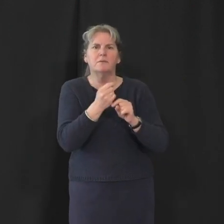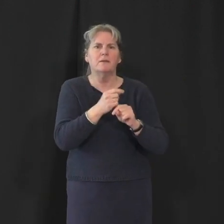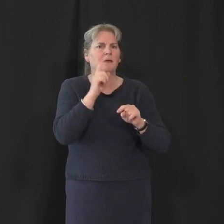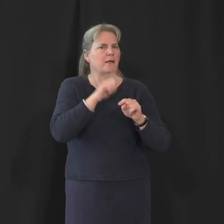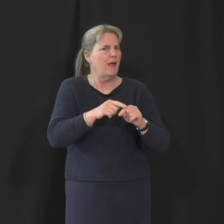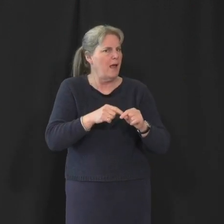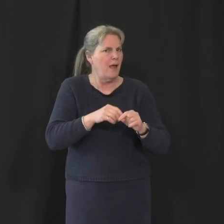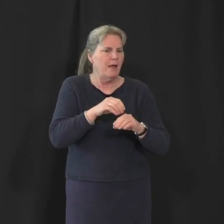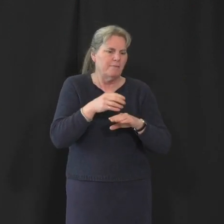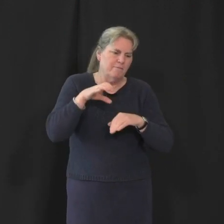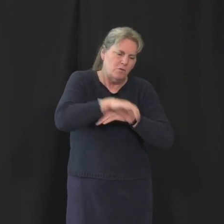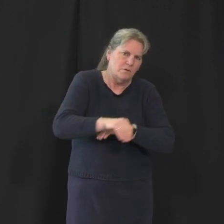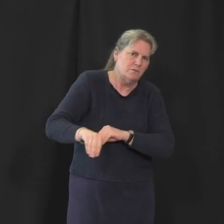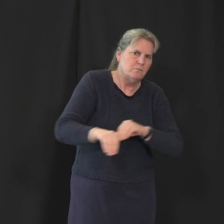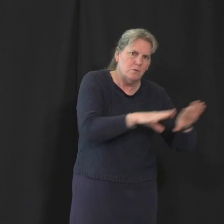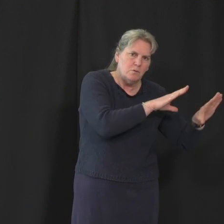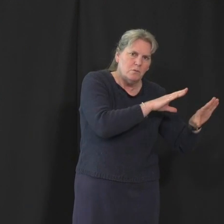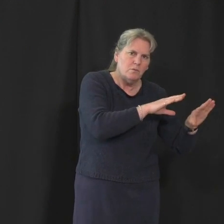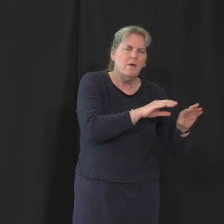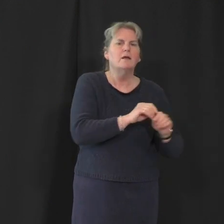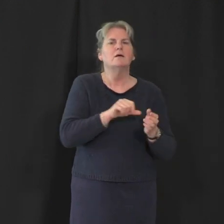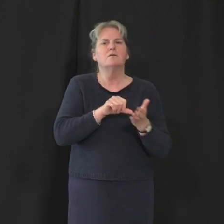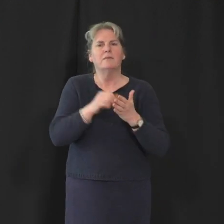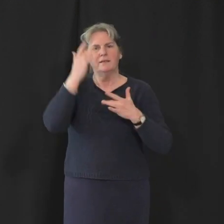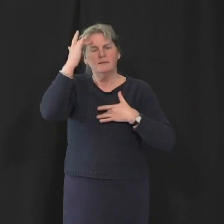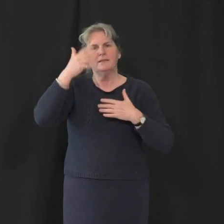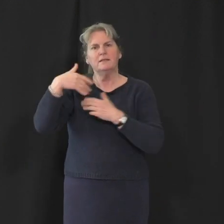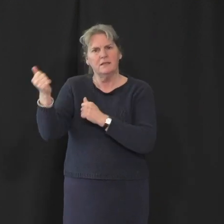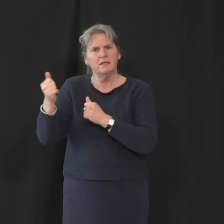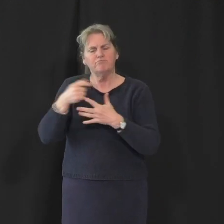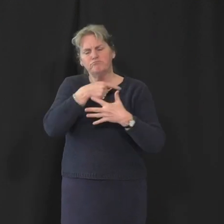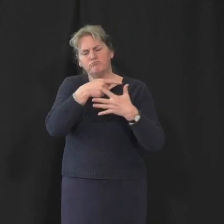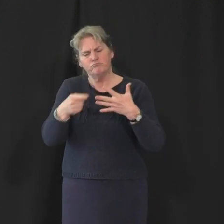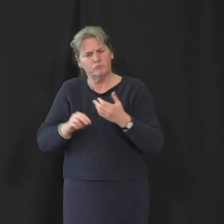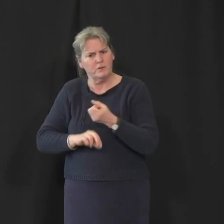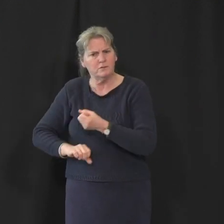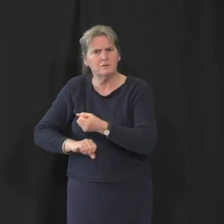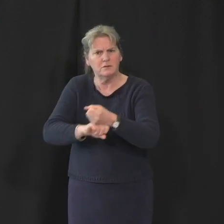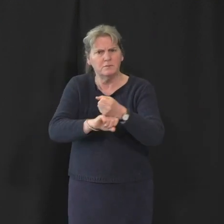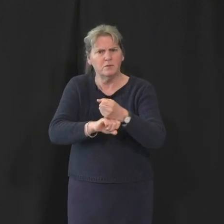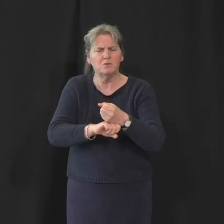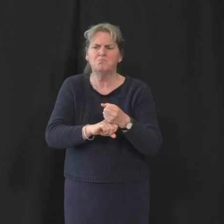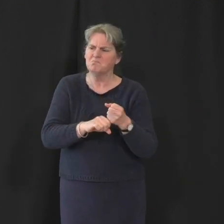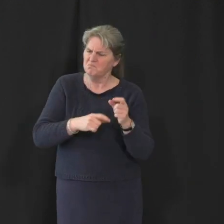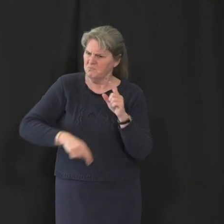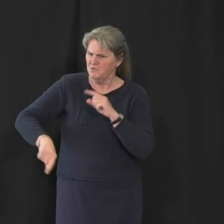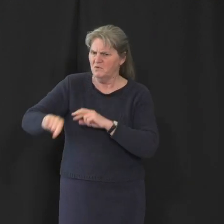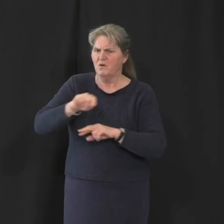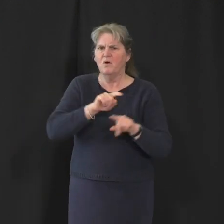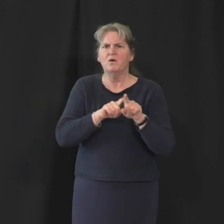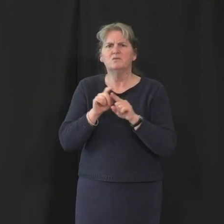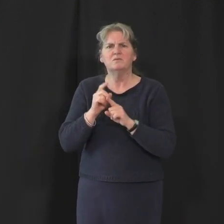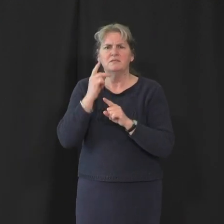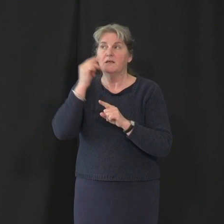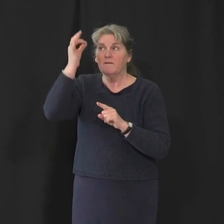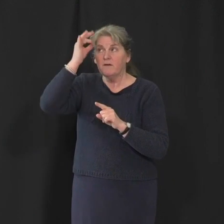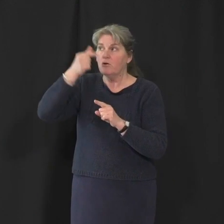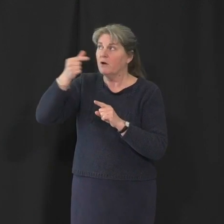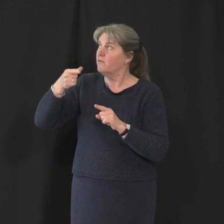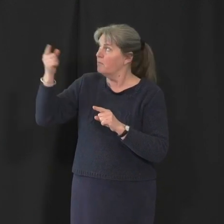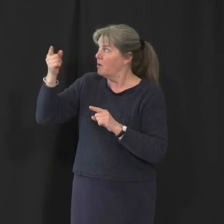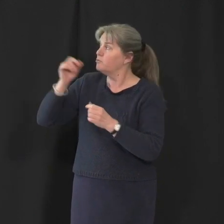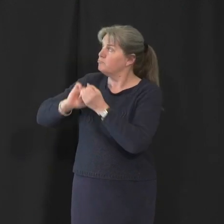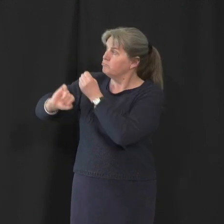as a paid sick leave program. We have seen considerable support announced by the federal